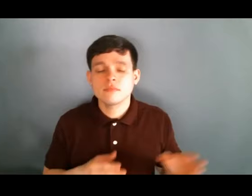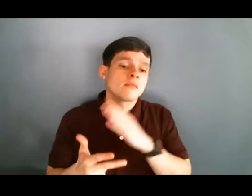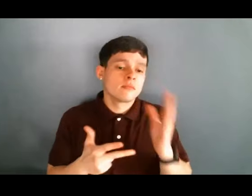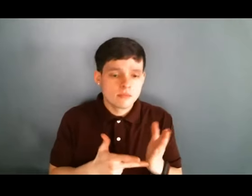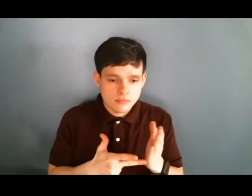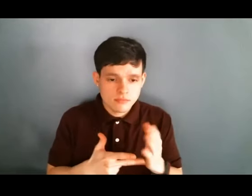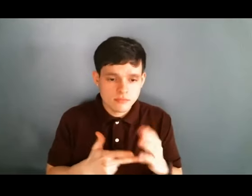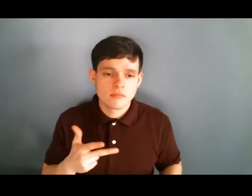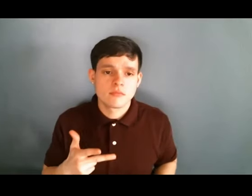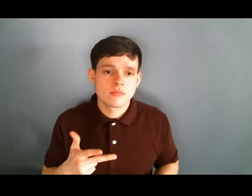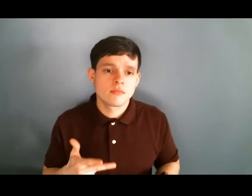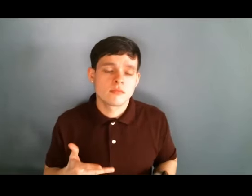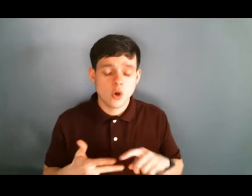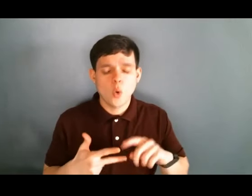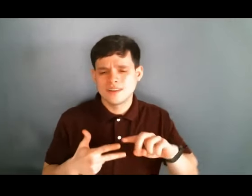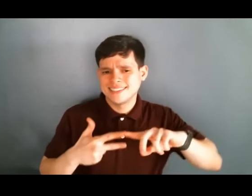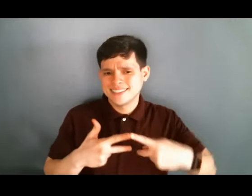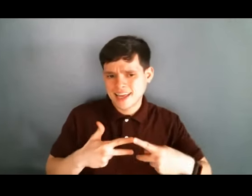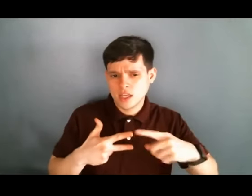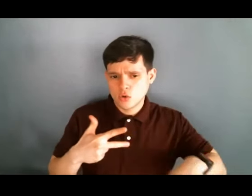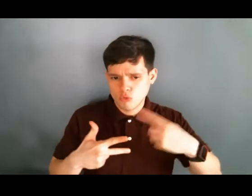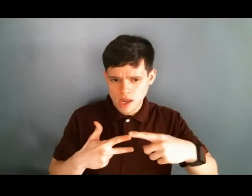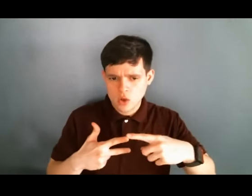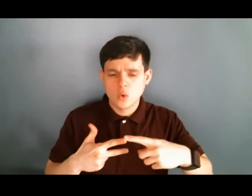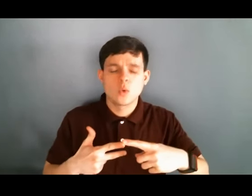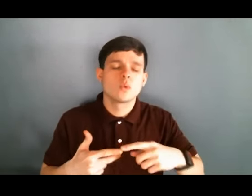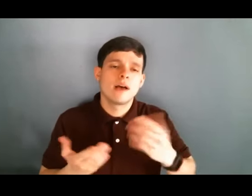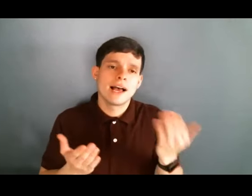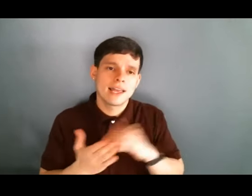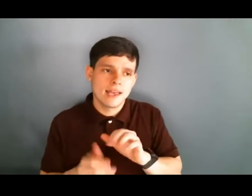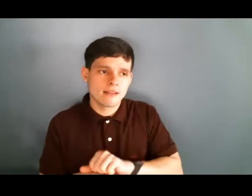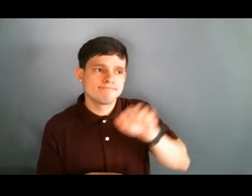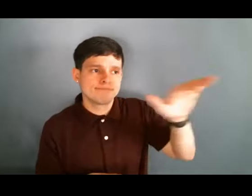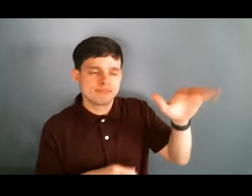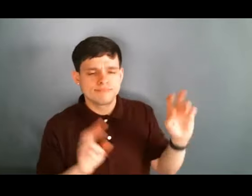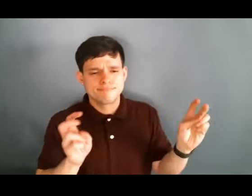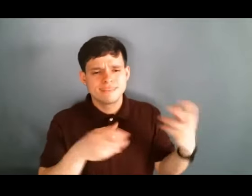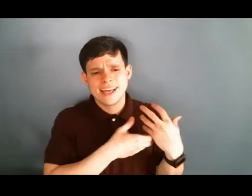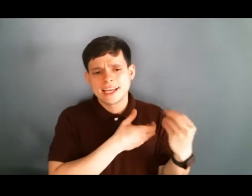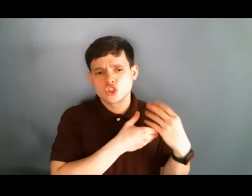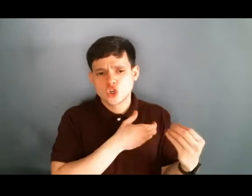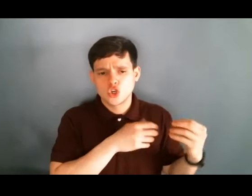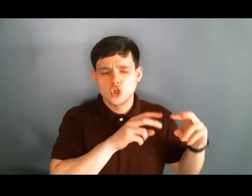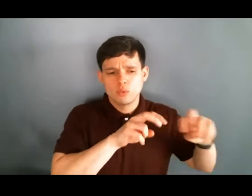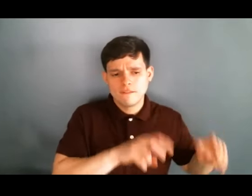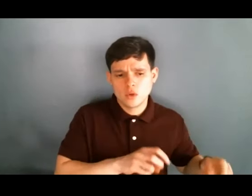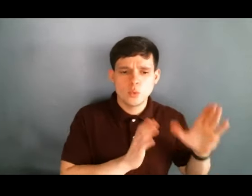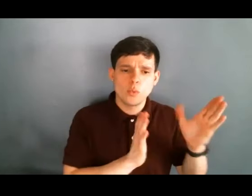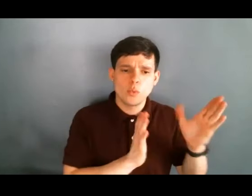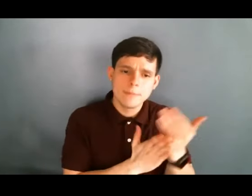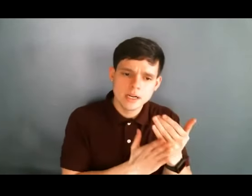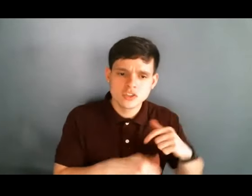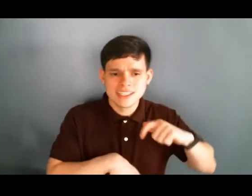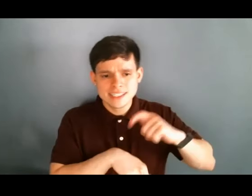Then the second round will again go to external review. There, they'll have more materials to review, your budget, your timeline, your